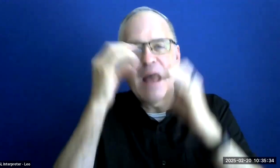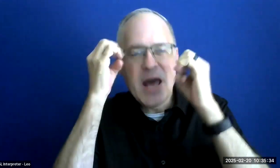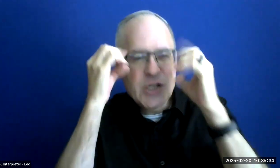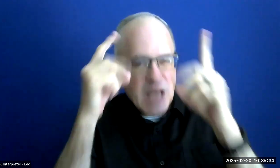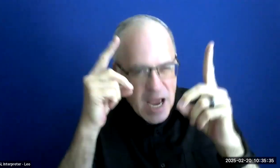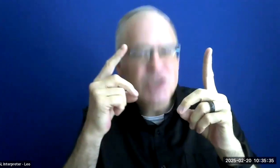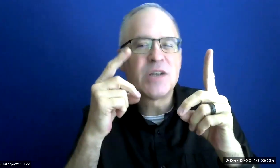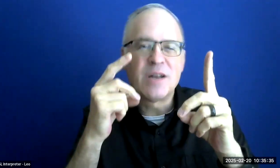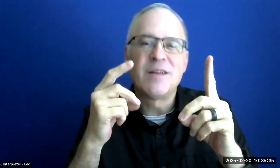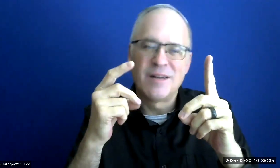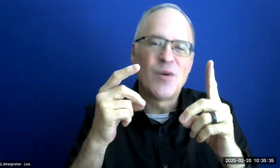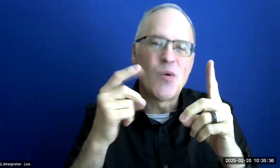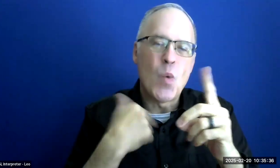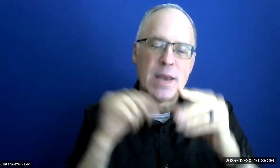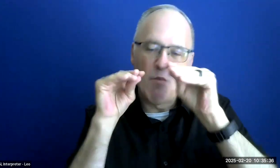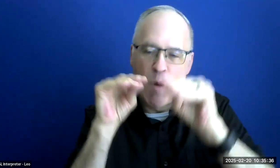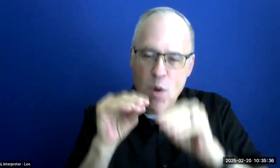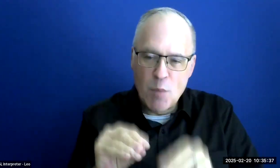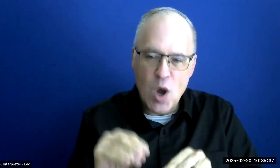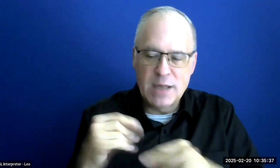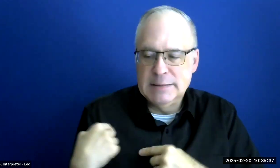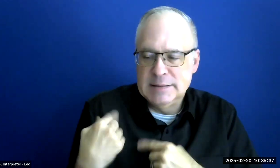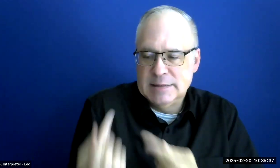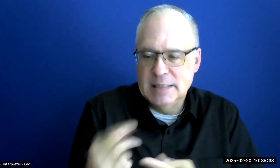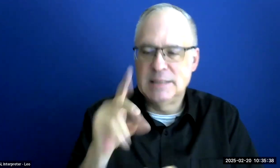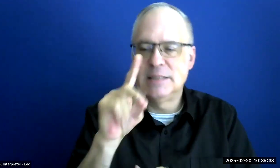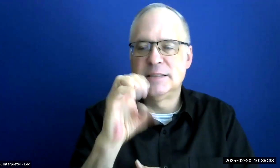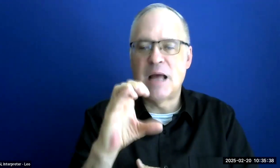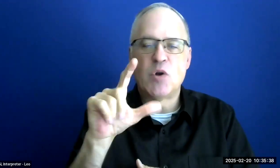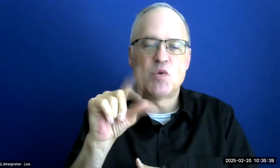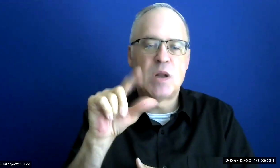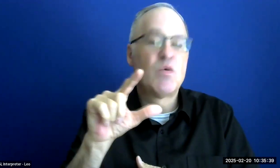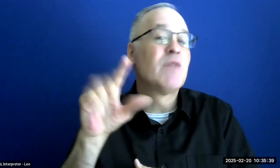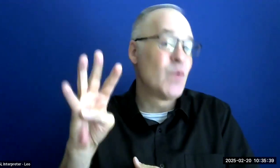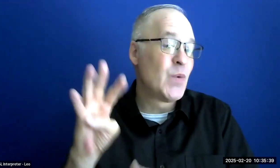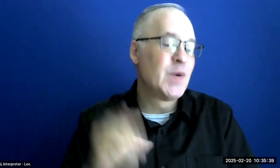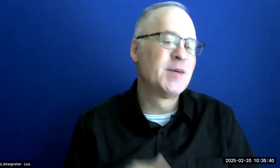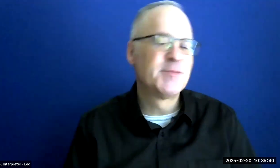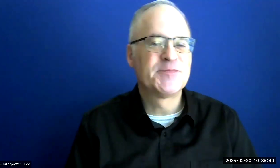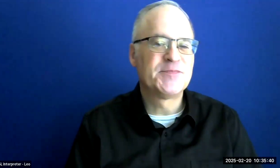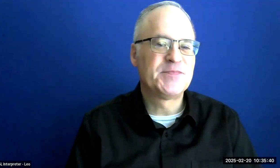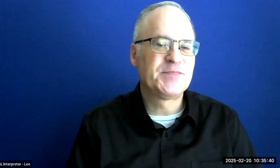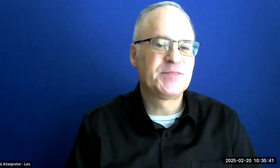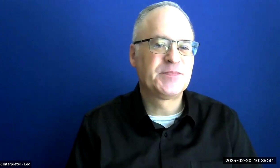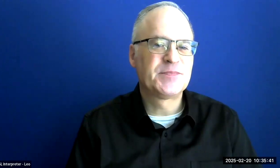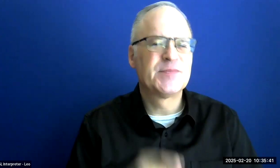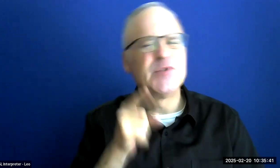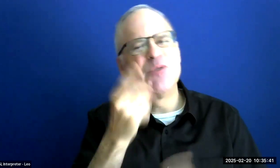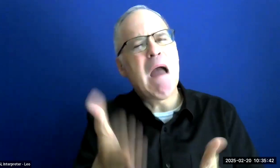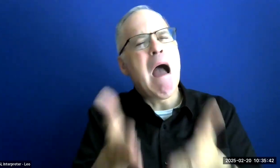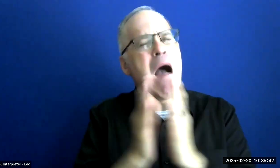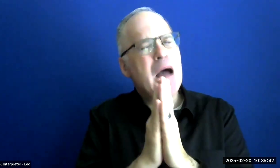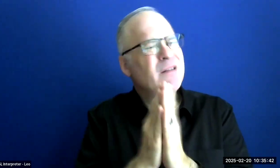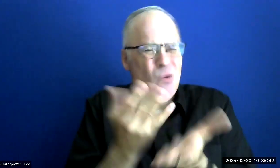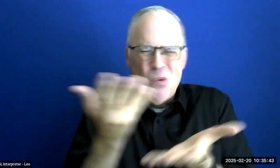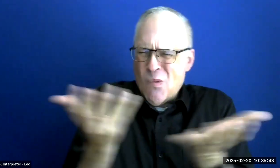in distribution since December 2024. So many will ask, so what is this ratification process